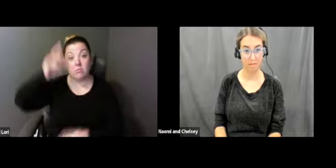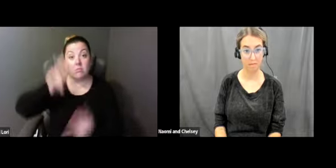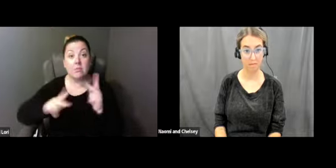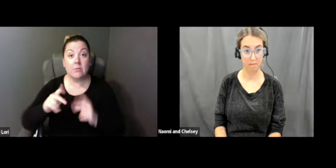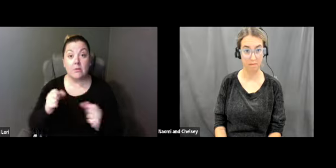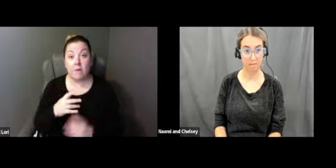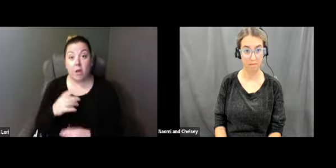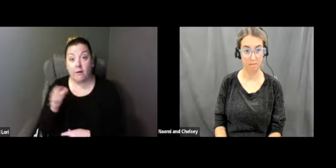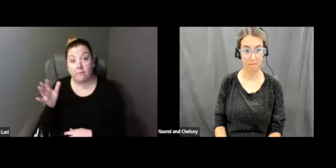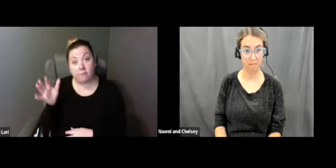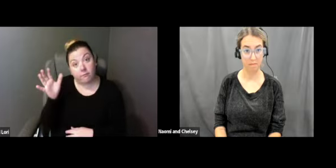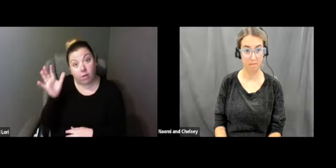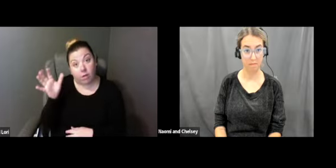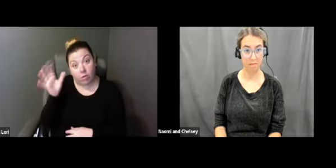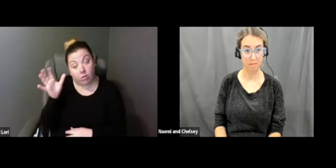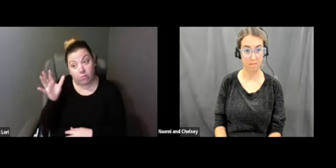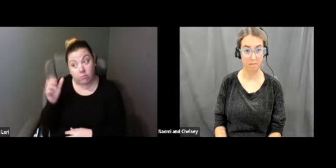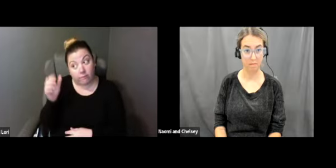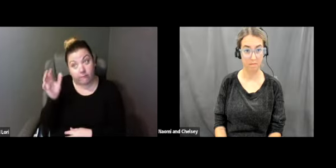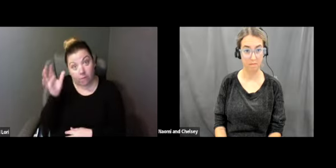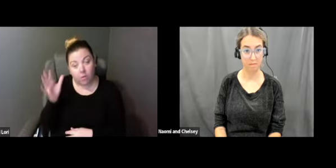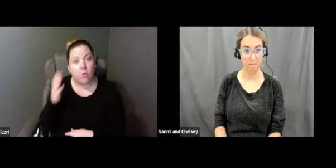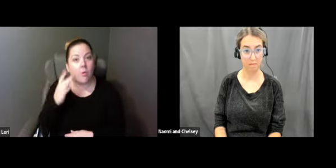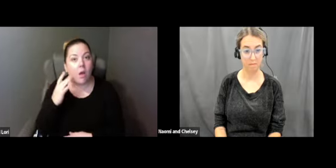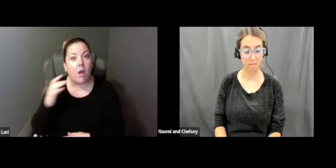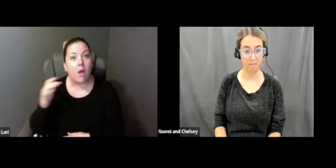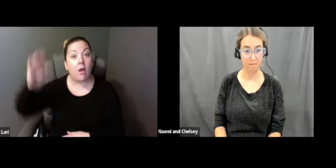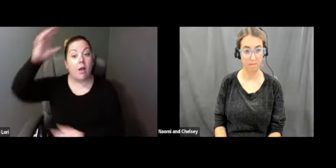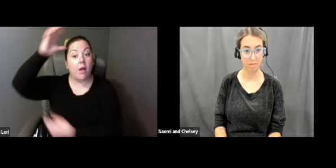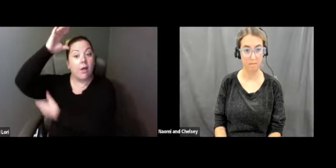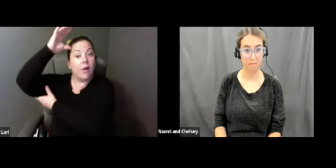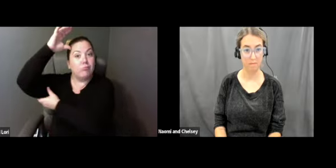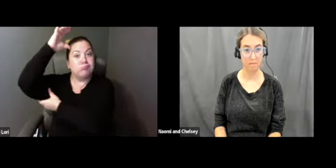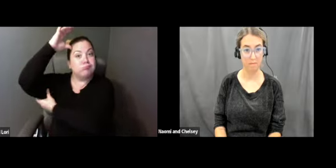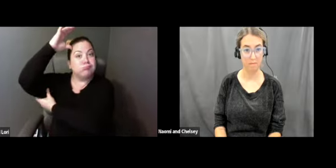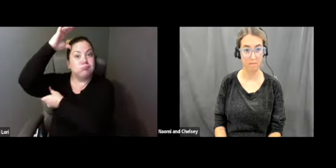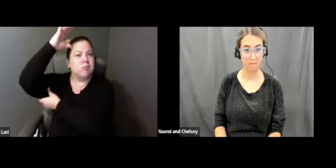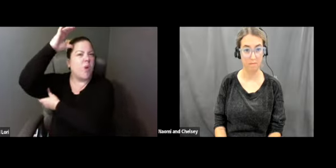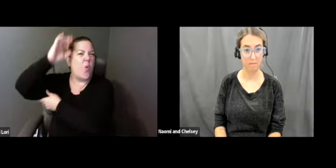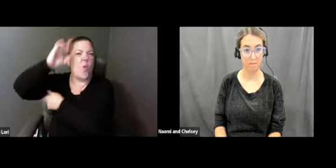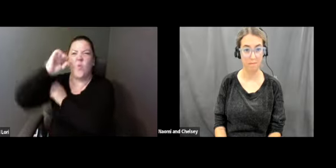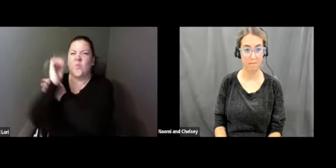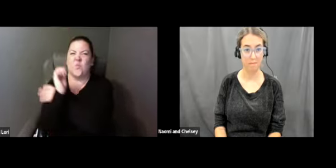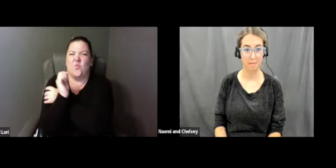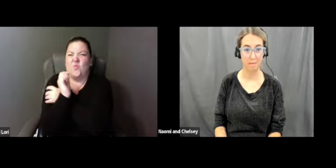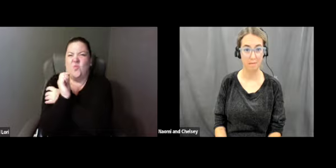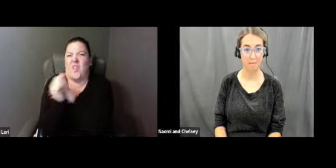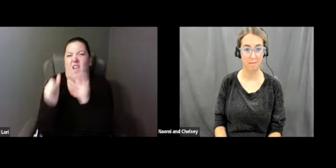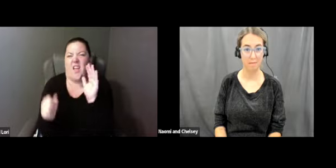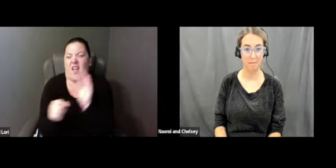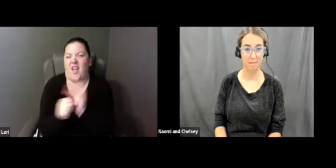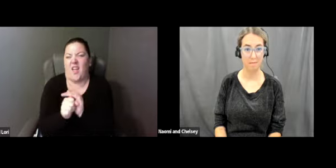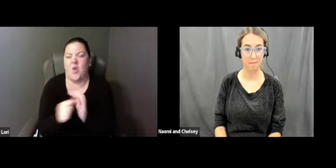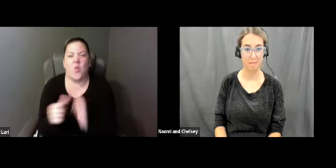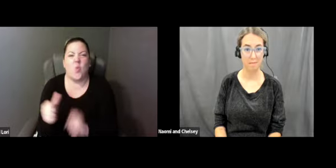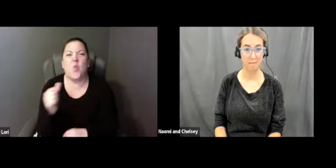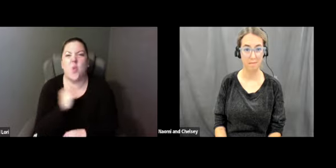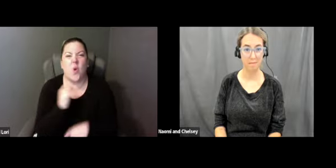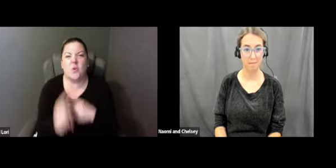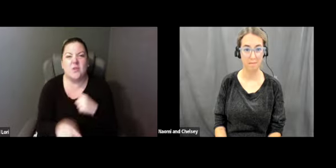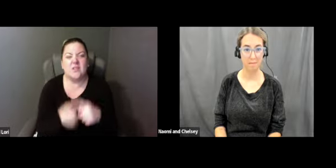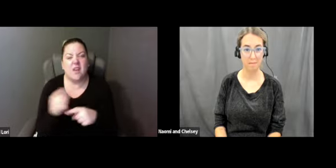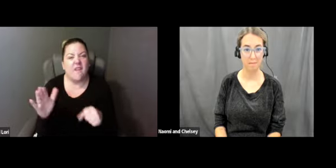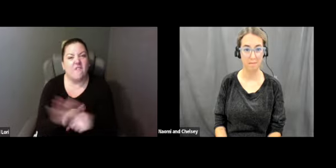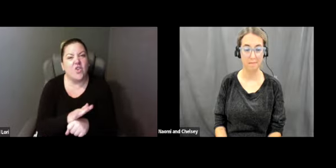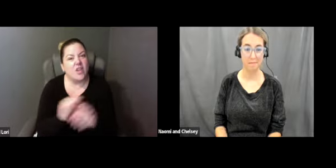But because your underarm is up in the air, they don't want it to jiggle. They don't want to see it. So they don't produce the